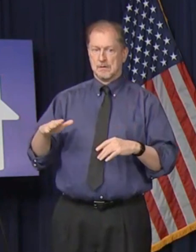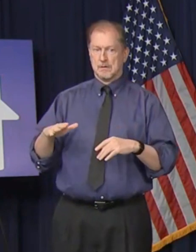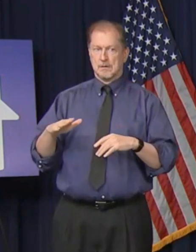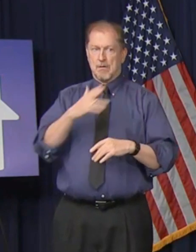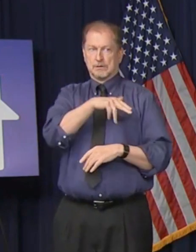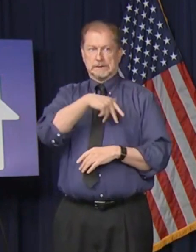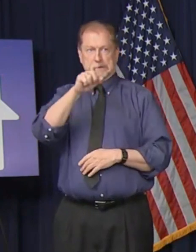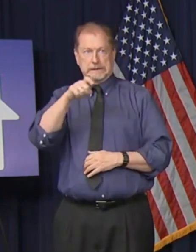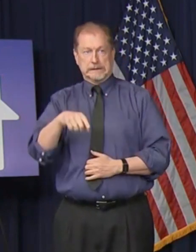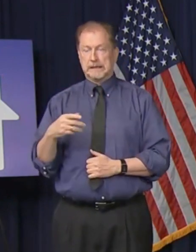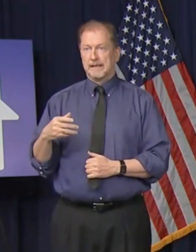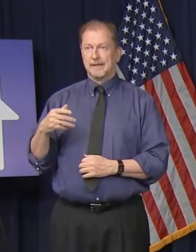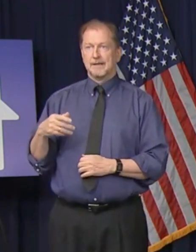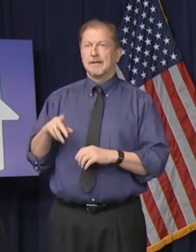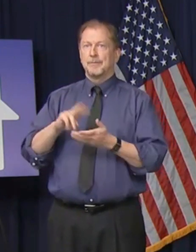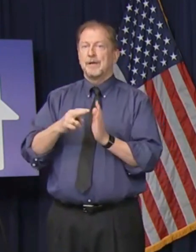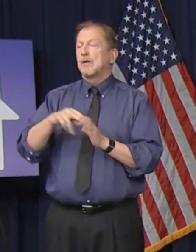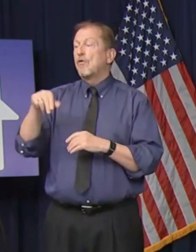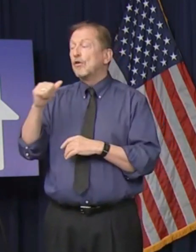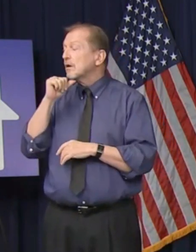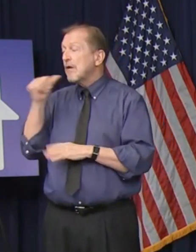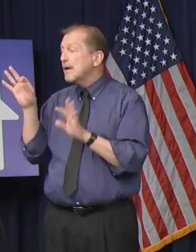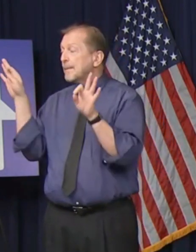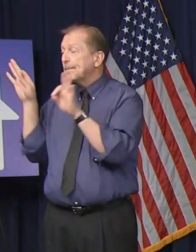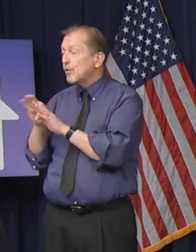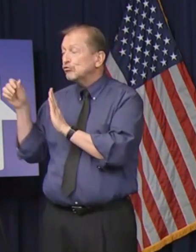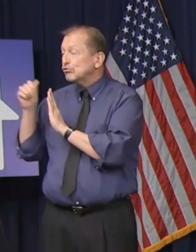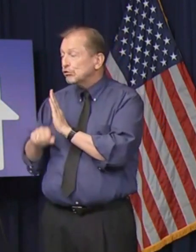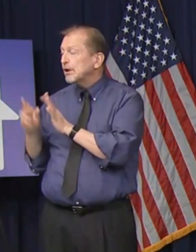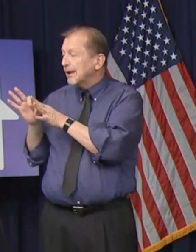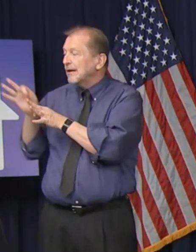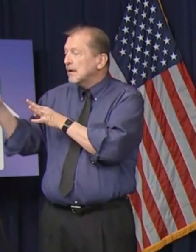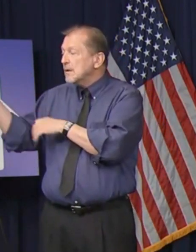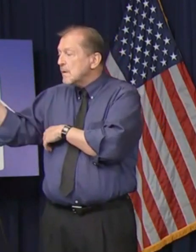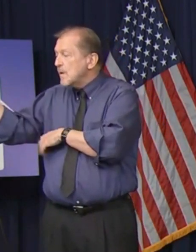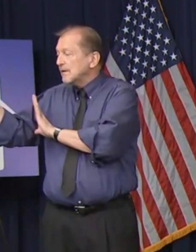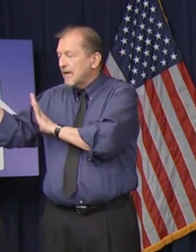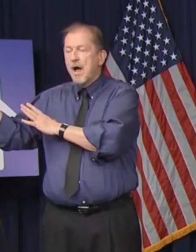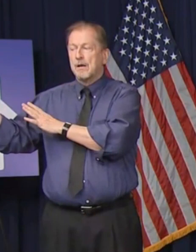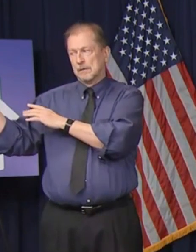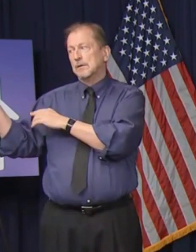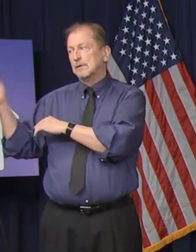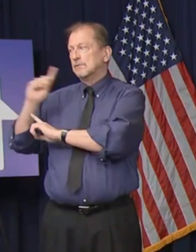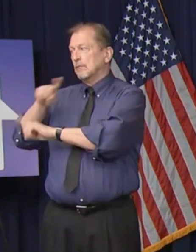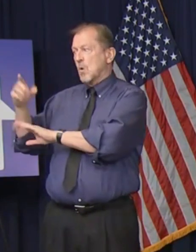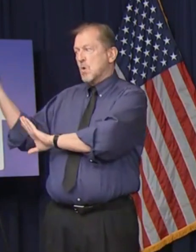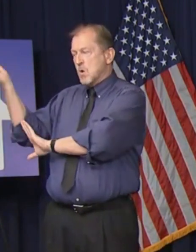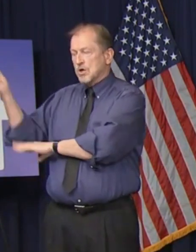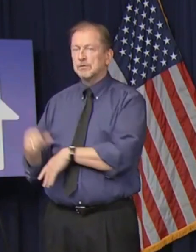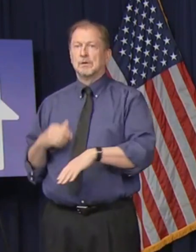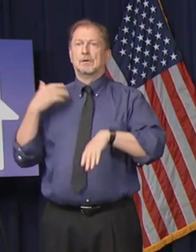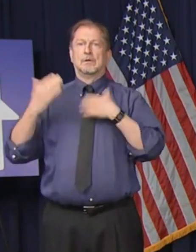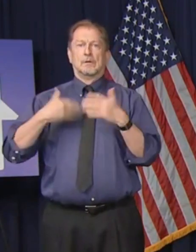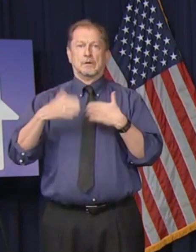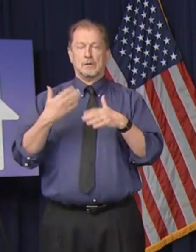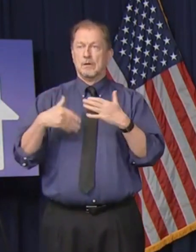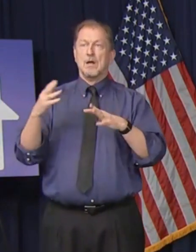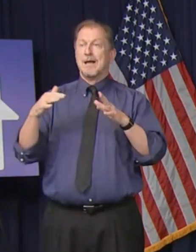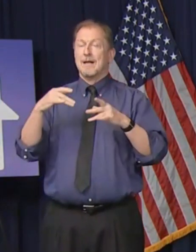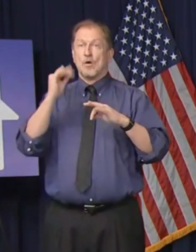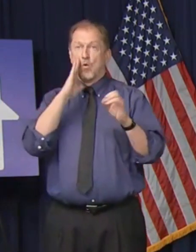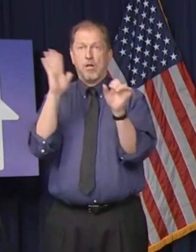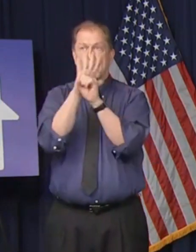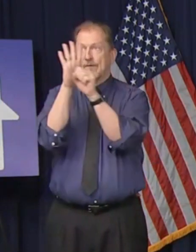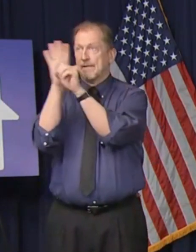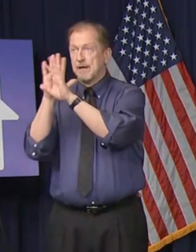how virulent this virus was going to be. How fast was it going to overtake a community, and therefore